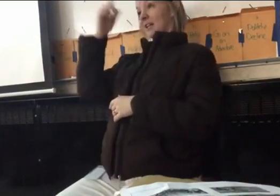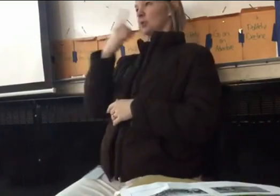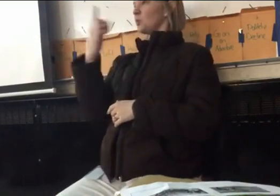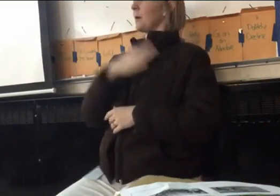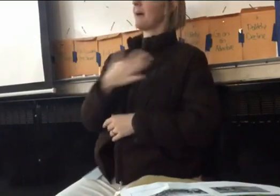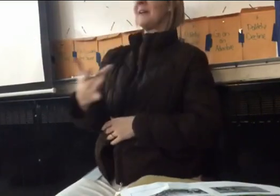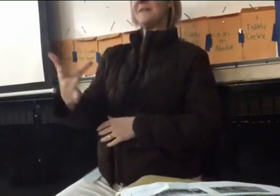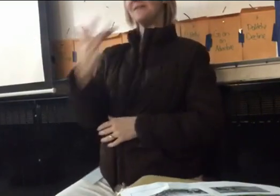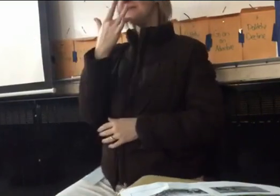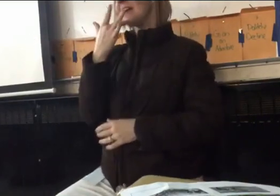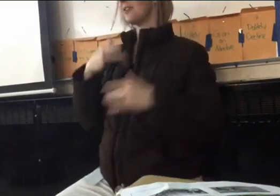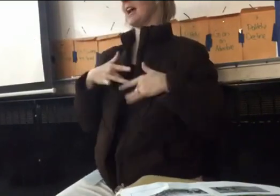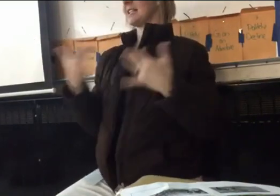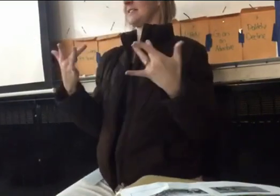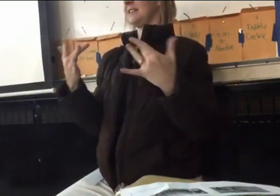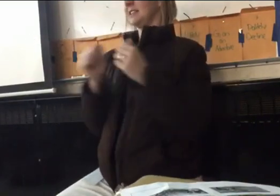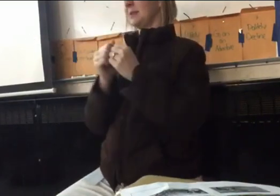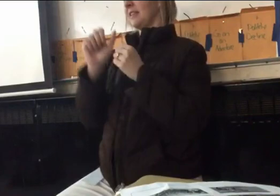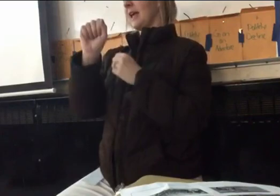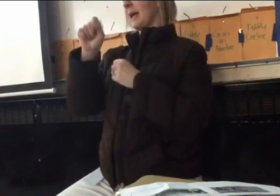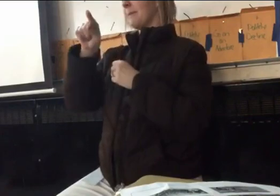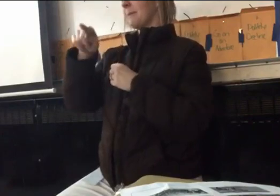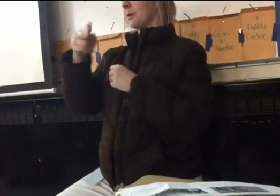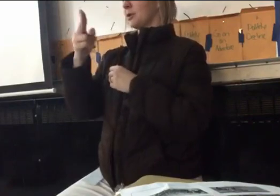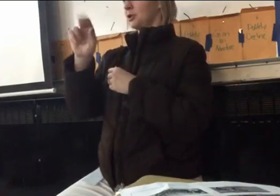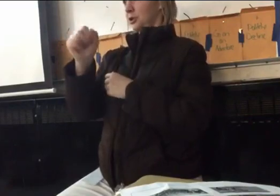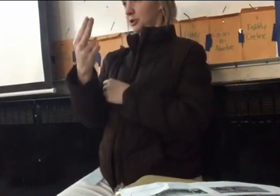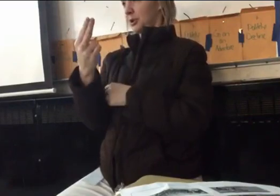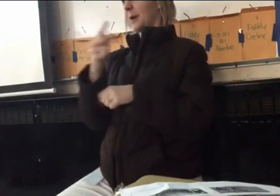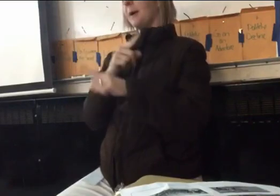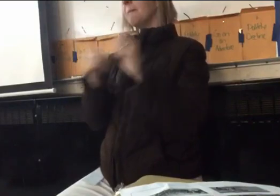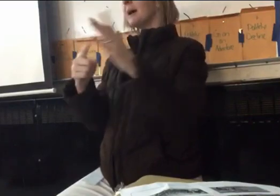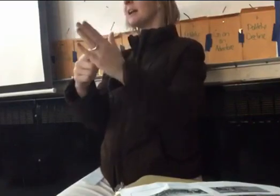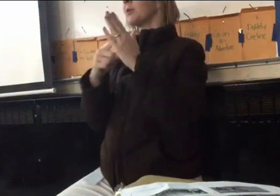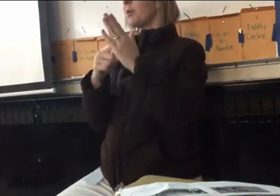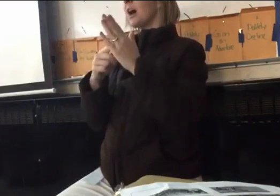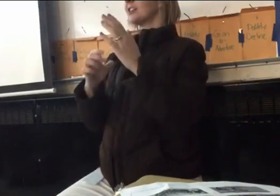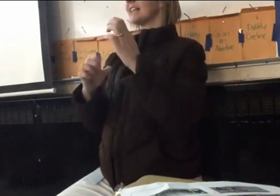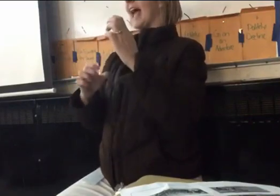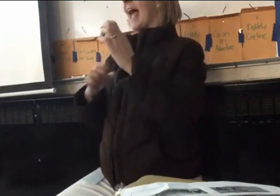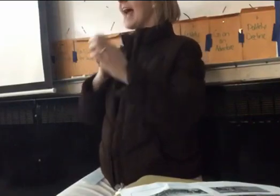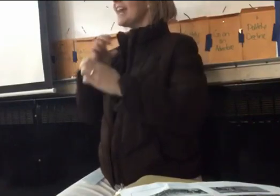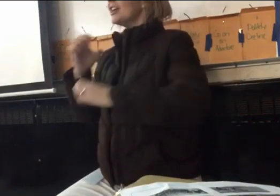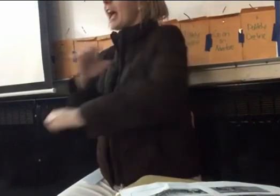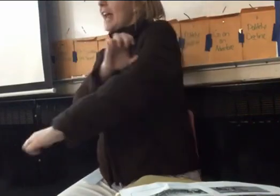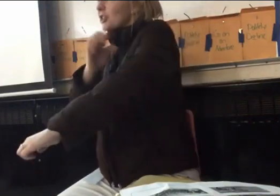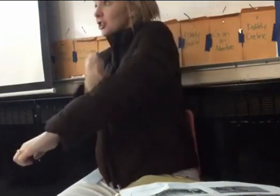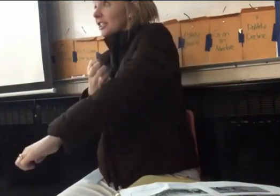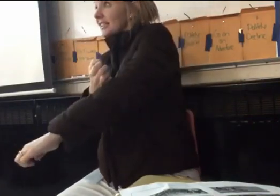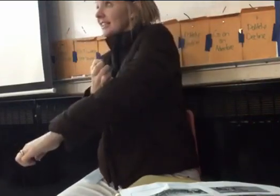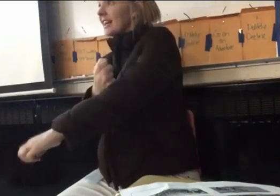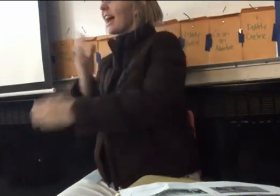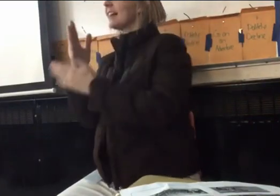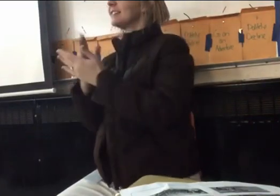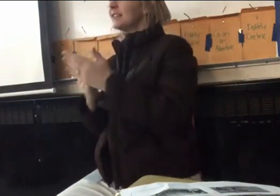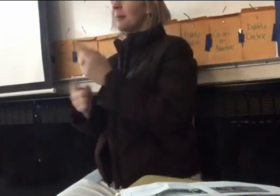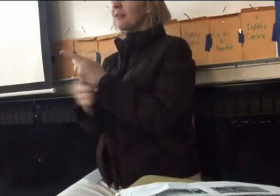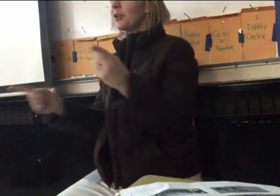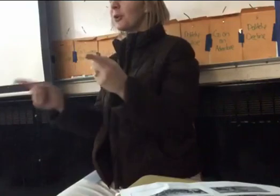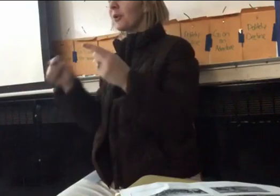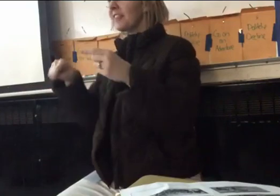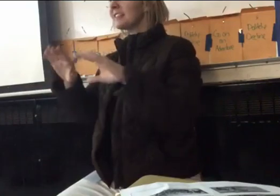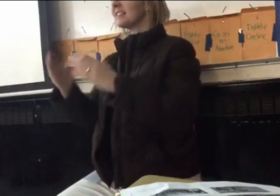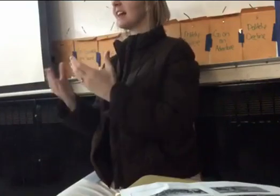favorite activities that we do in A-Push. However, it requires energy. And some of you in this class